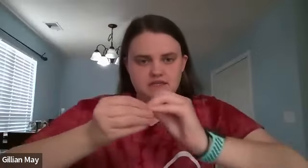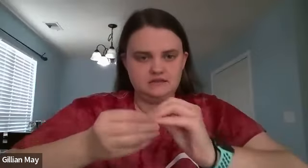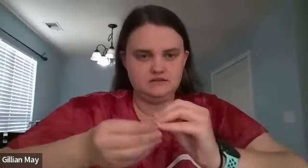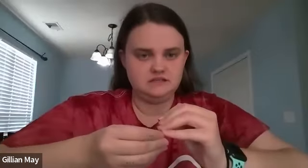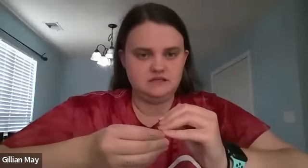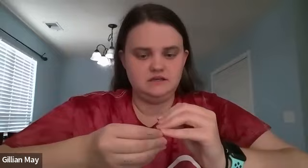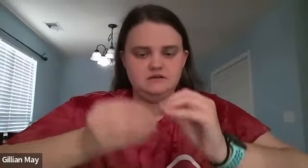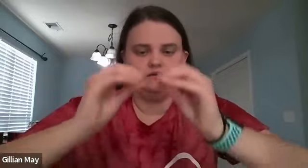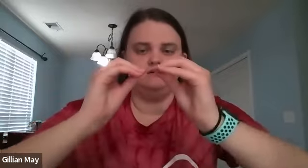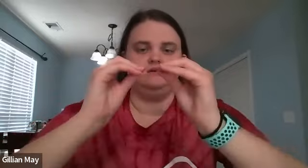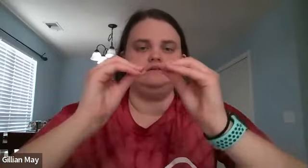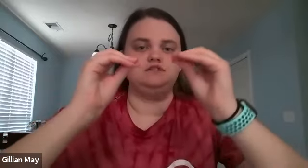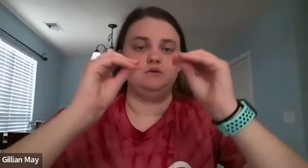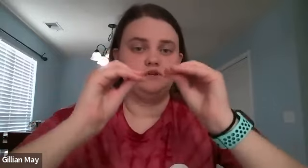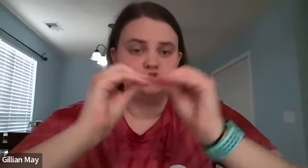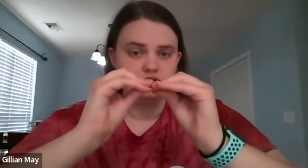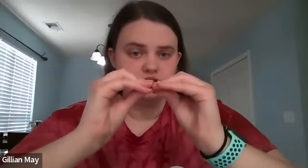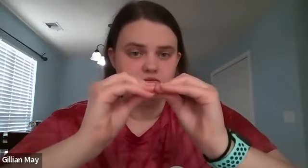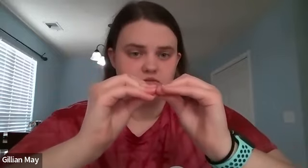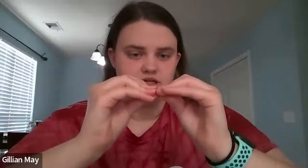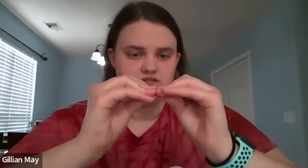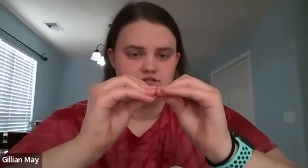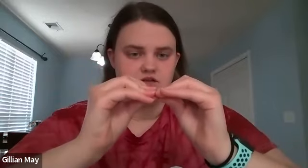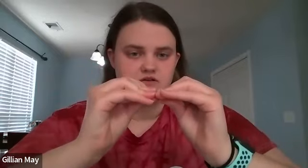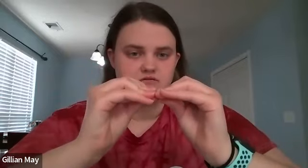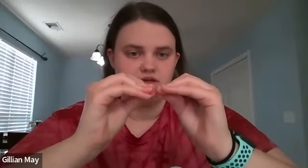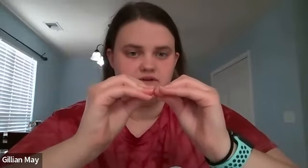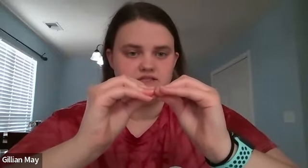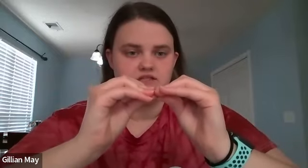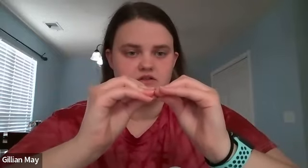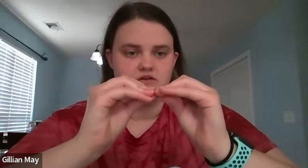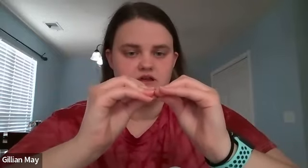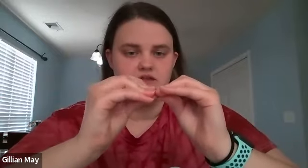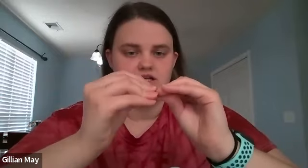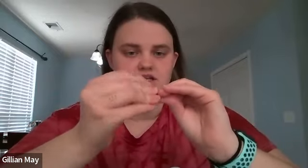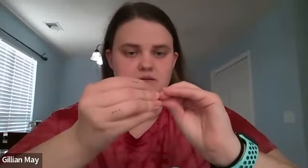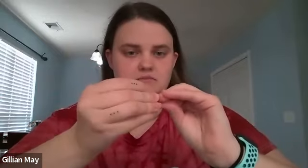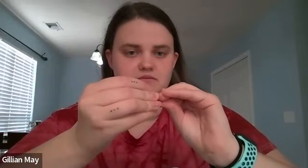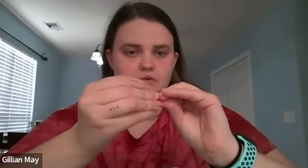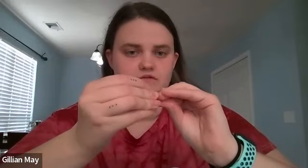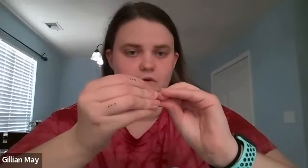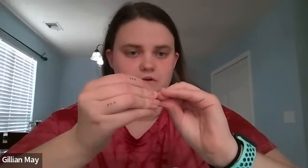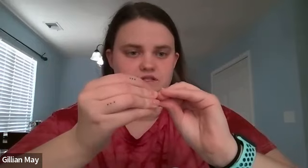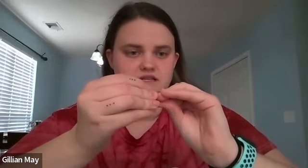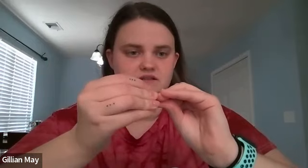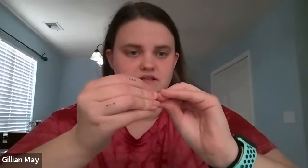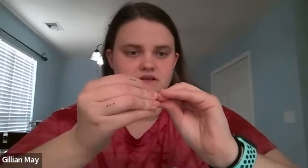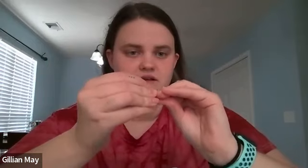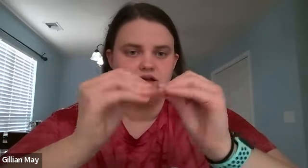you see. So I'm going to start them next to each other, like facing each other. And then I just kind of bend one forward slightly. And